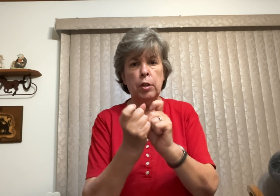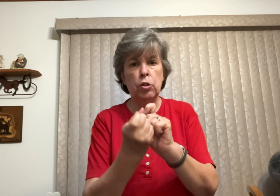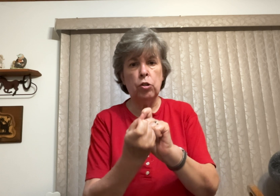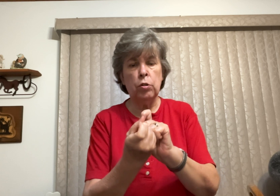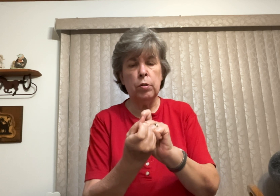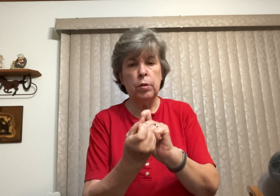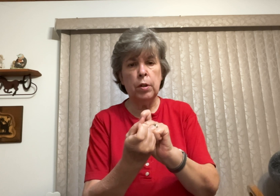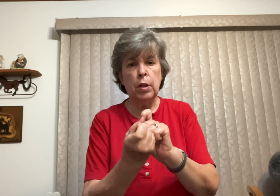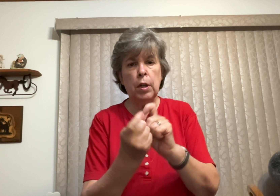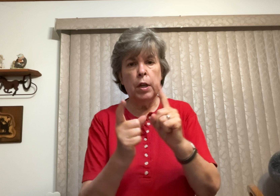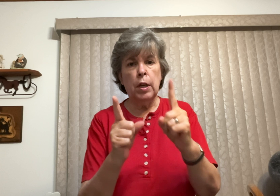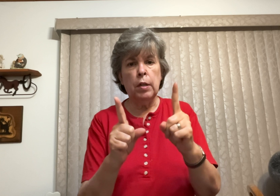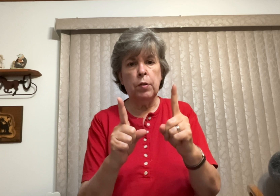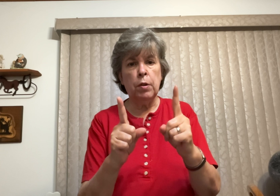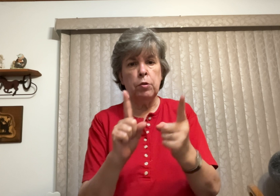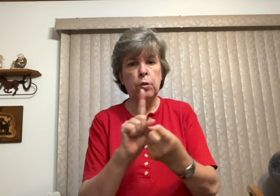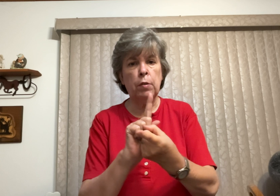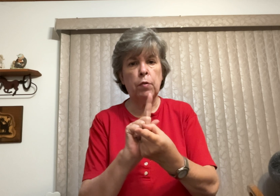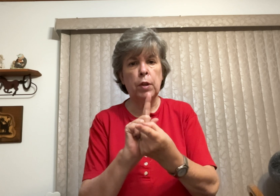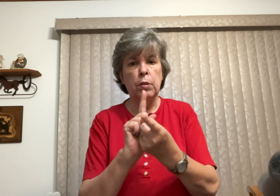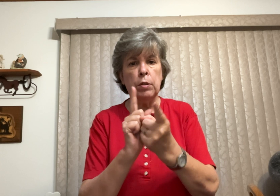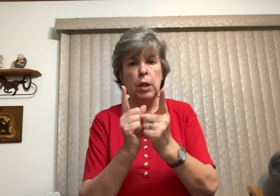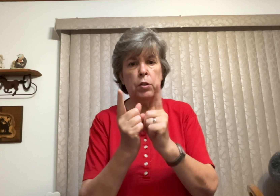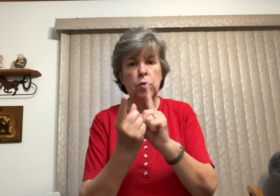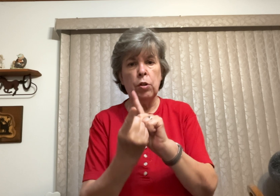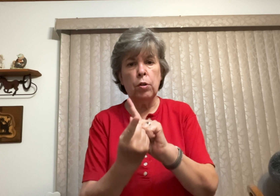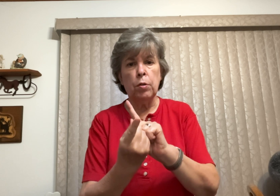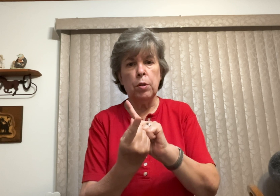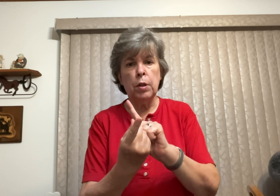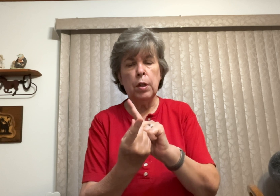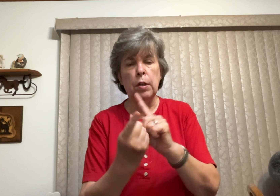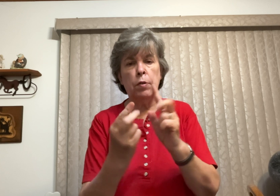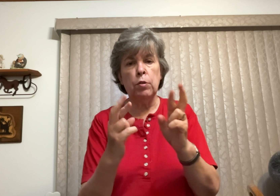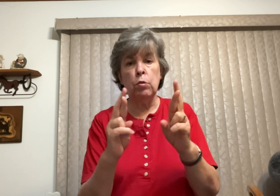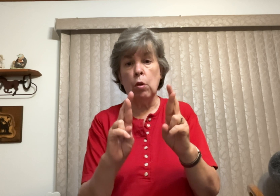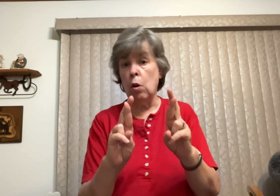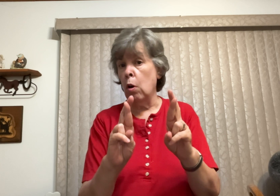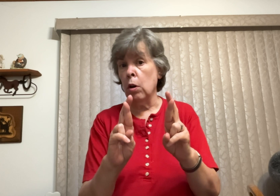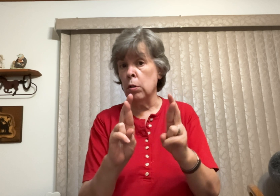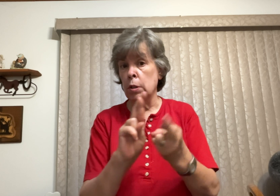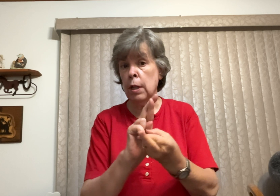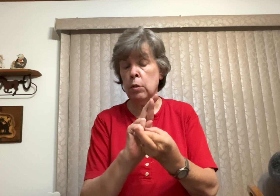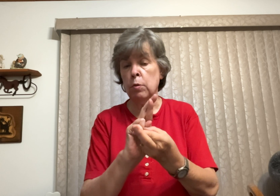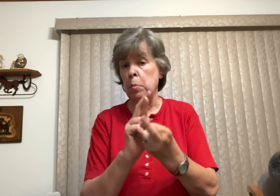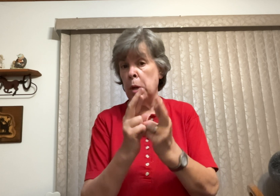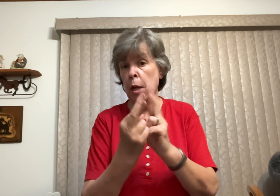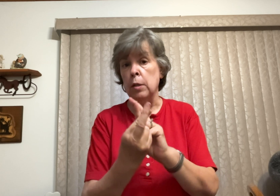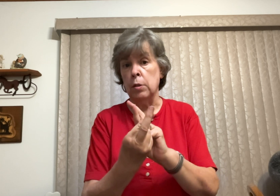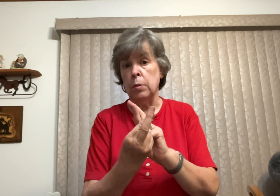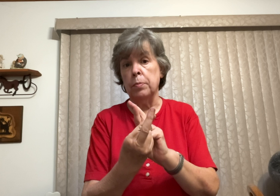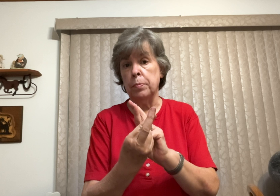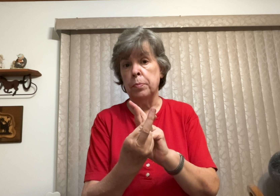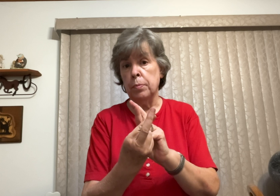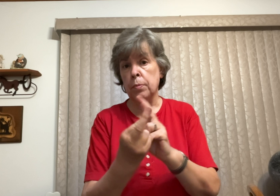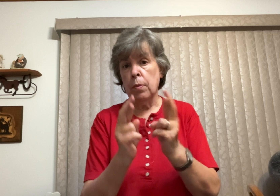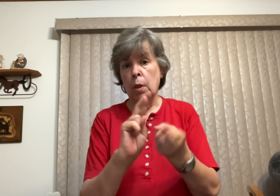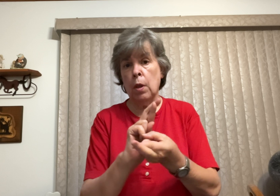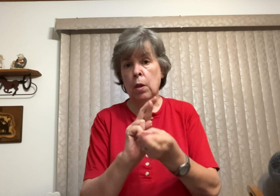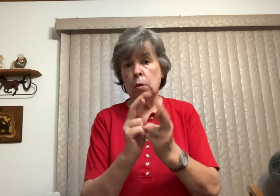change. And if you have straight fingers, that's turn. And if you do R's, that's repent.